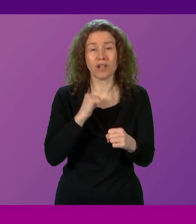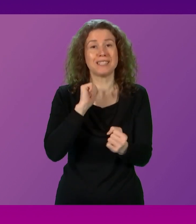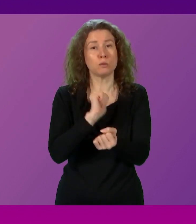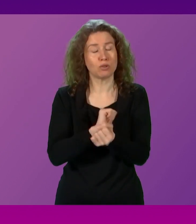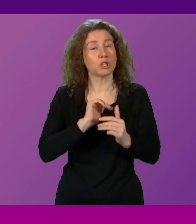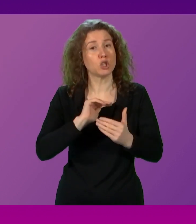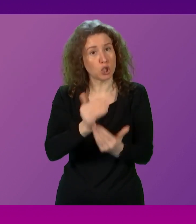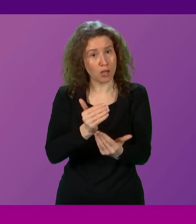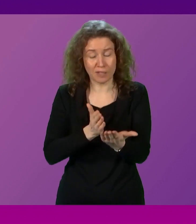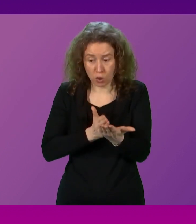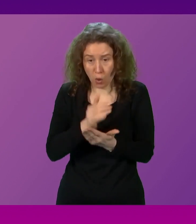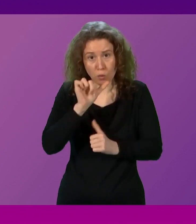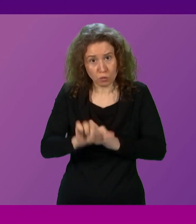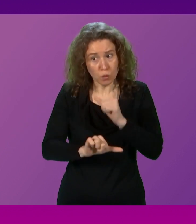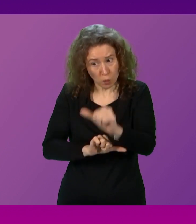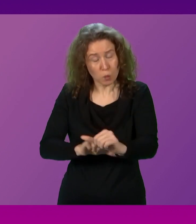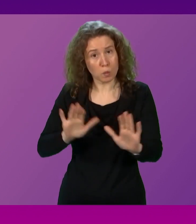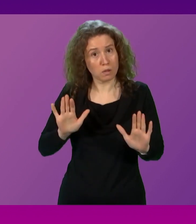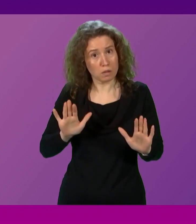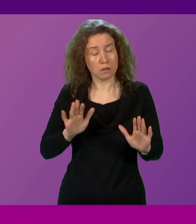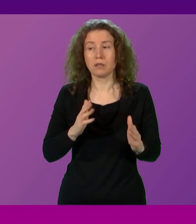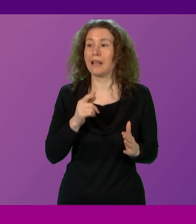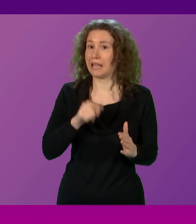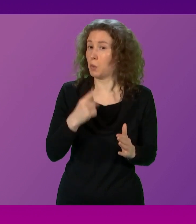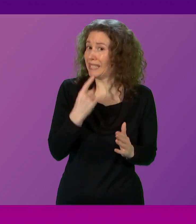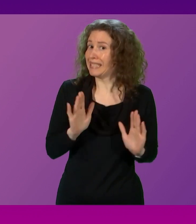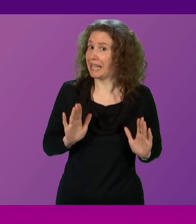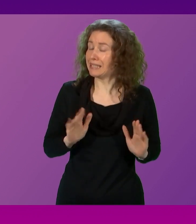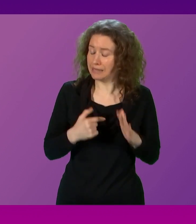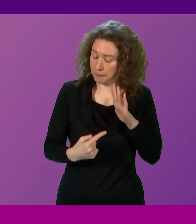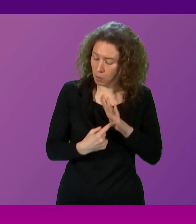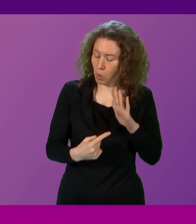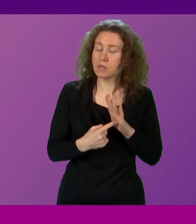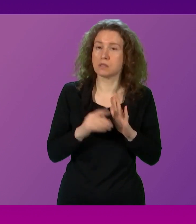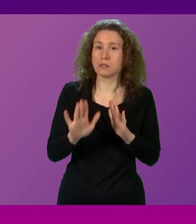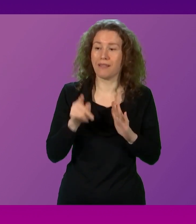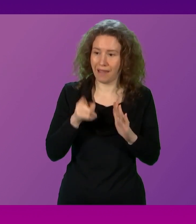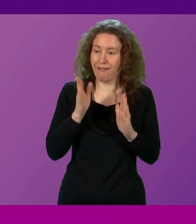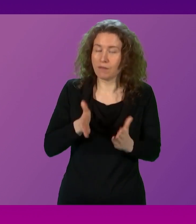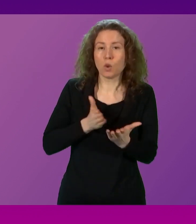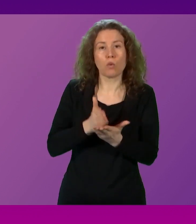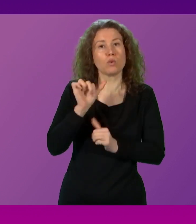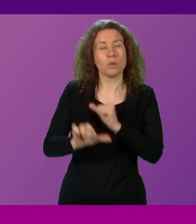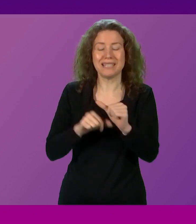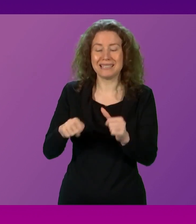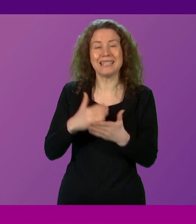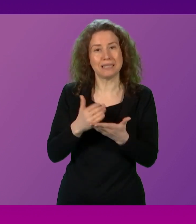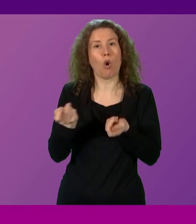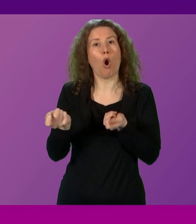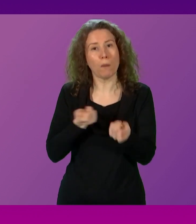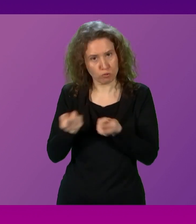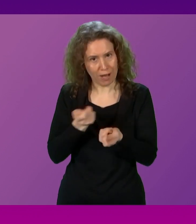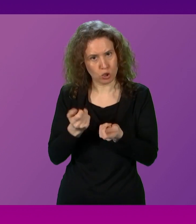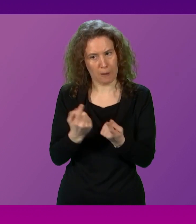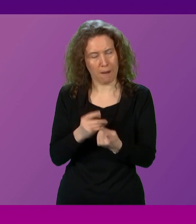effect to what I have just said. And that is important to stress. These are operational matters for the Scottish